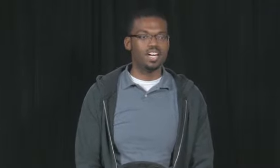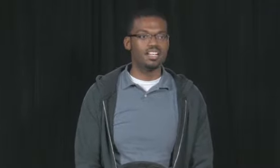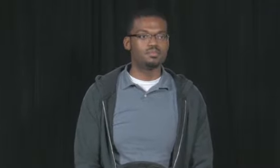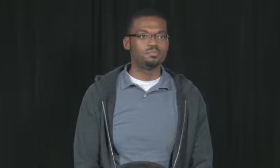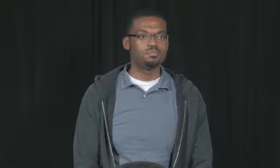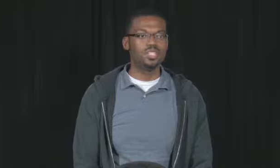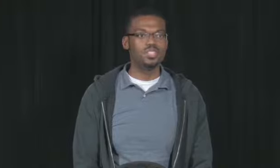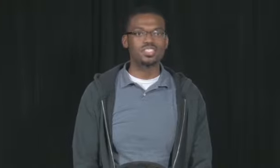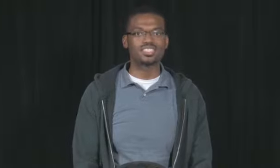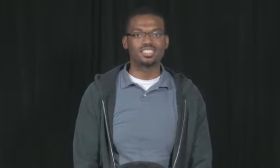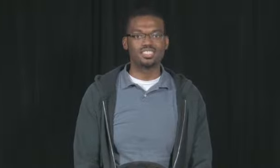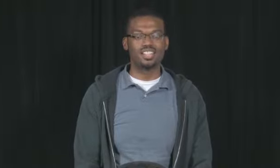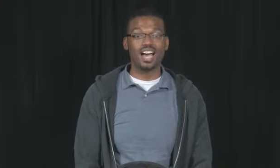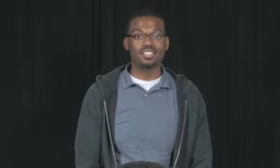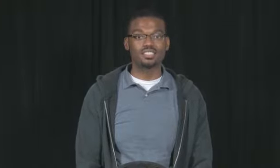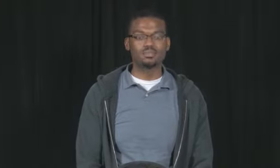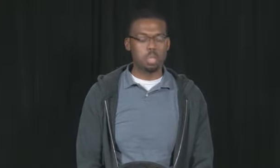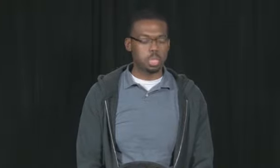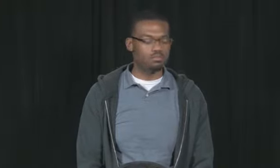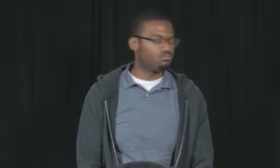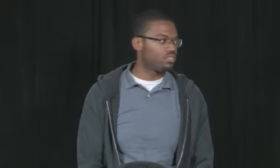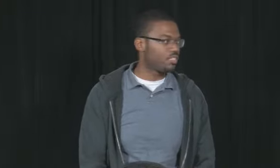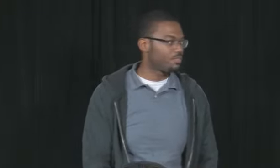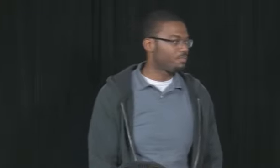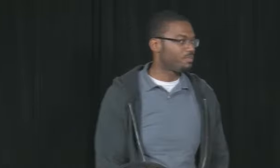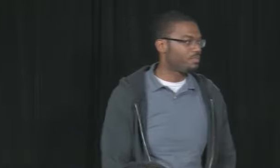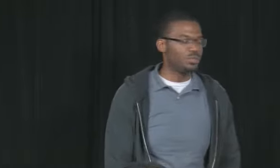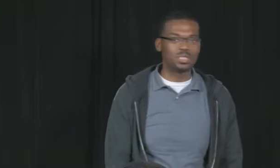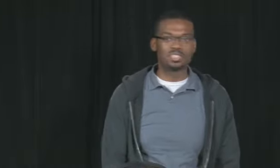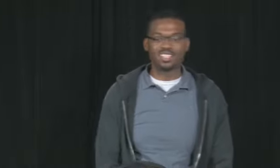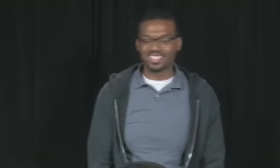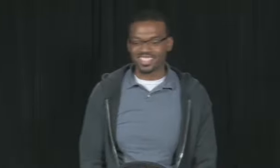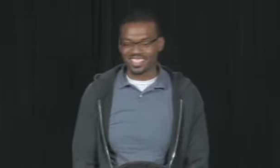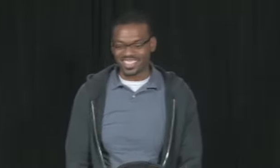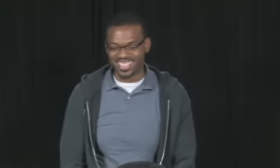My mistress eyes. Sorry. The William Shatner thing going on there.